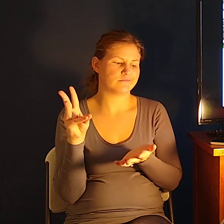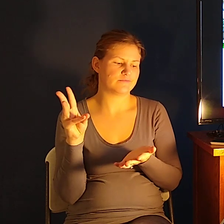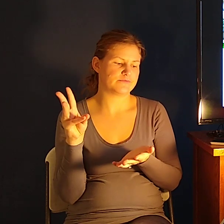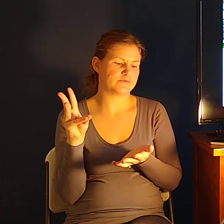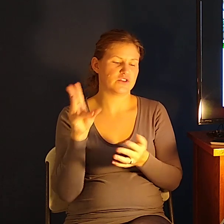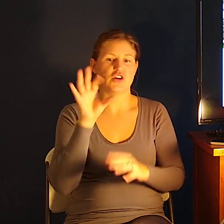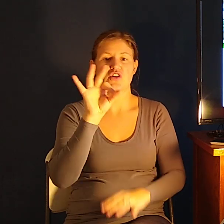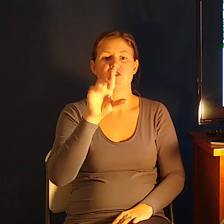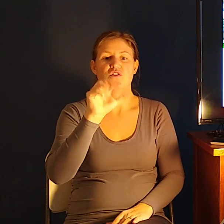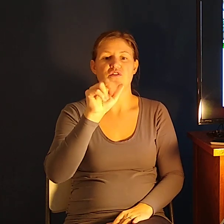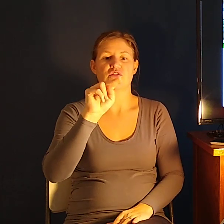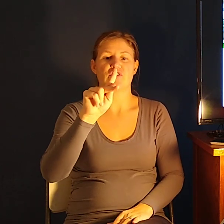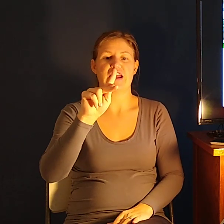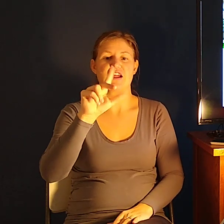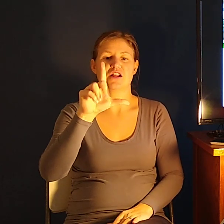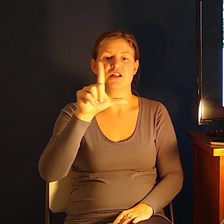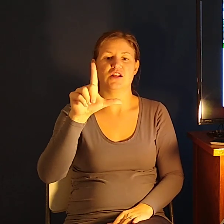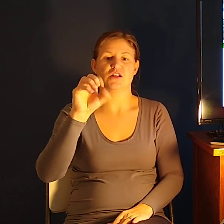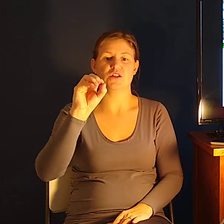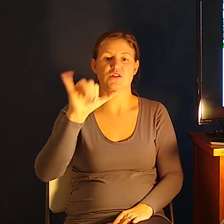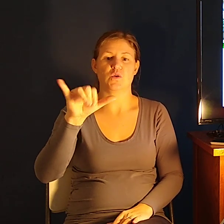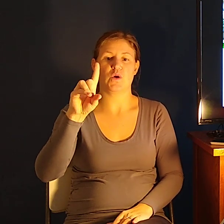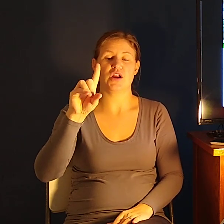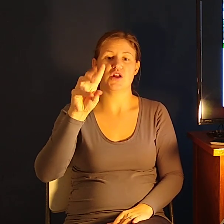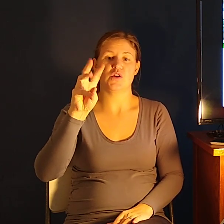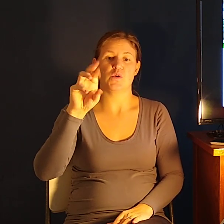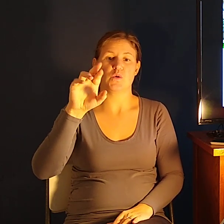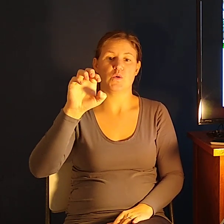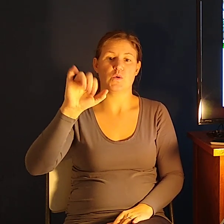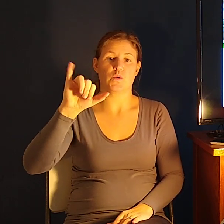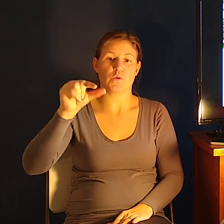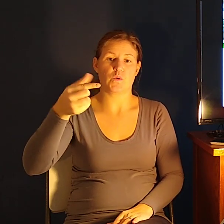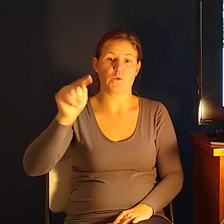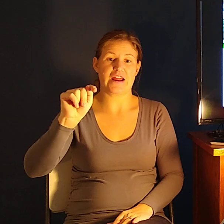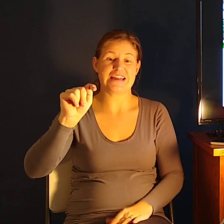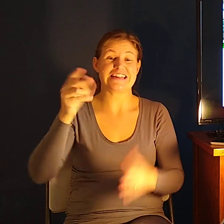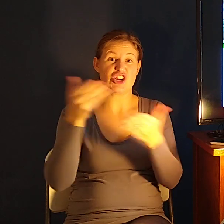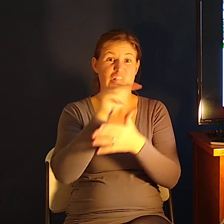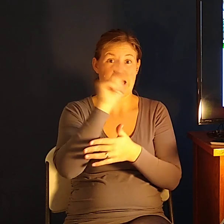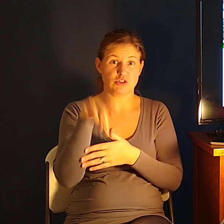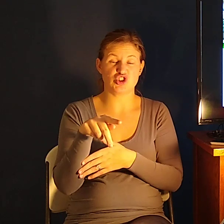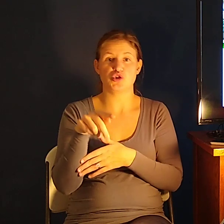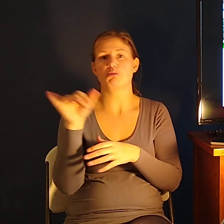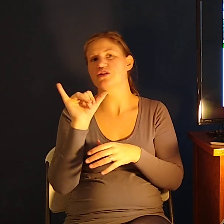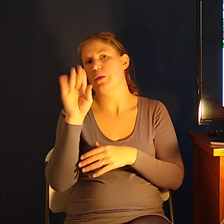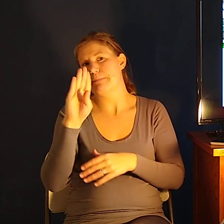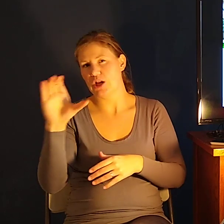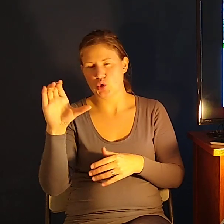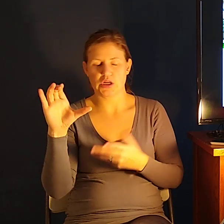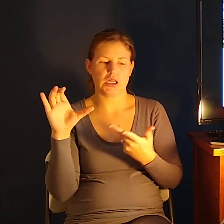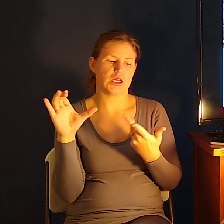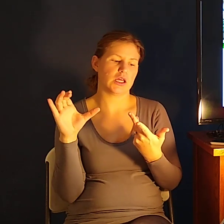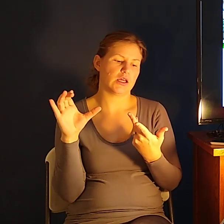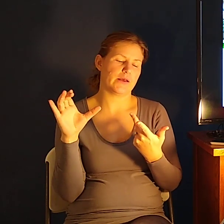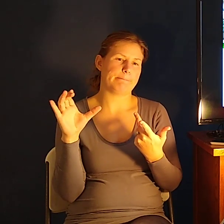Frank Lloyd Wright homes here in Kalamazoo, as well as Battle Creek, Michigan. There's